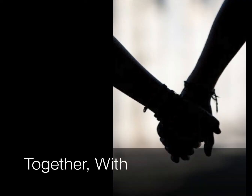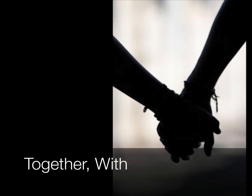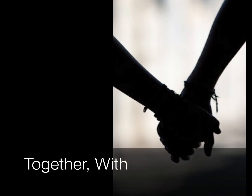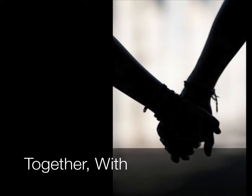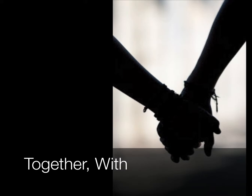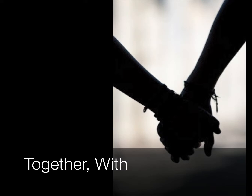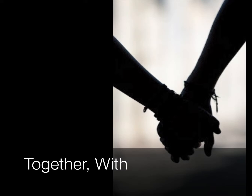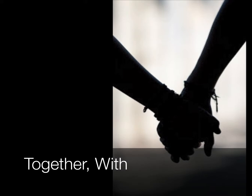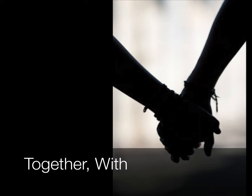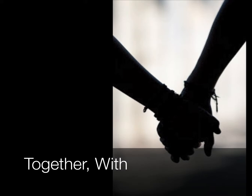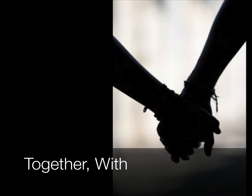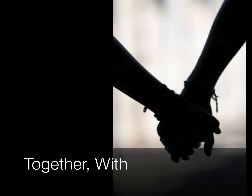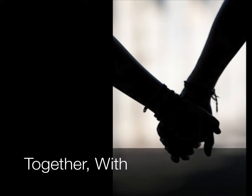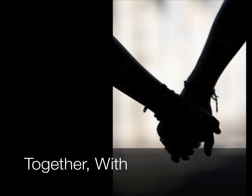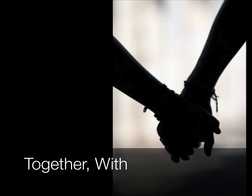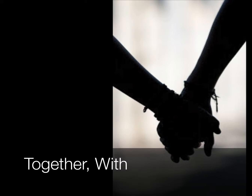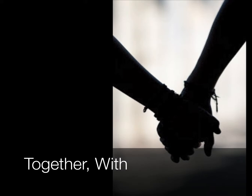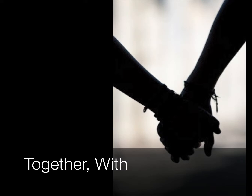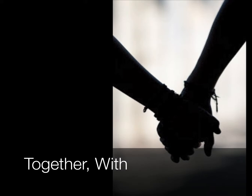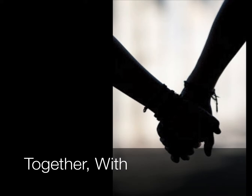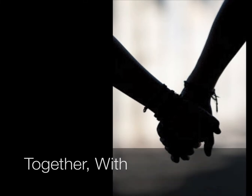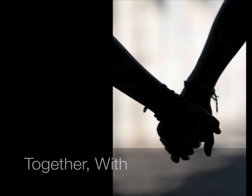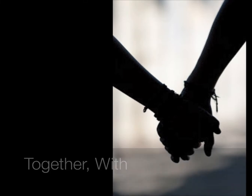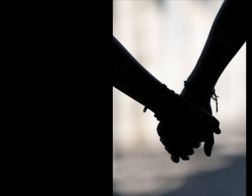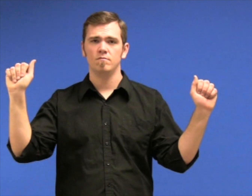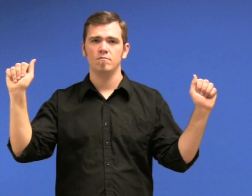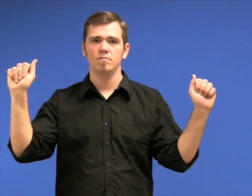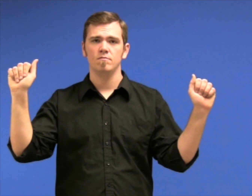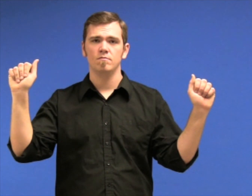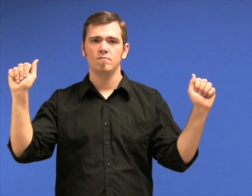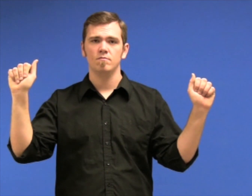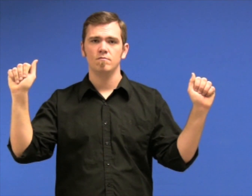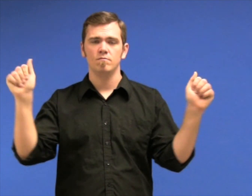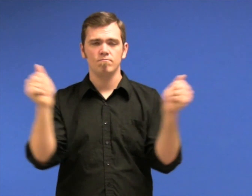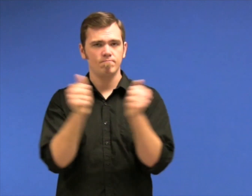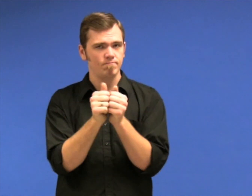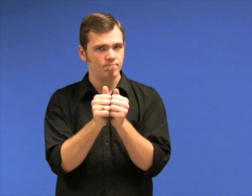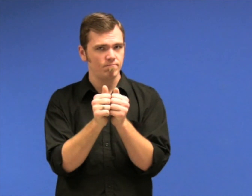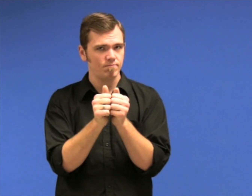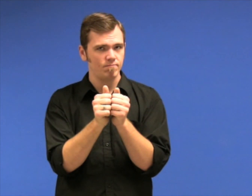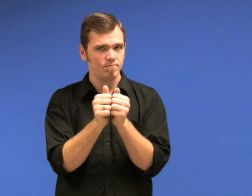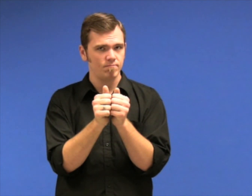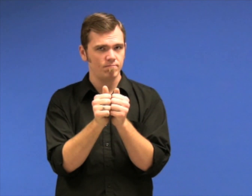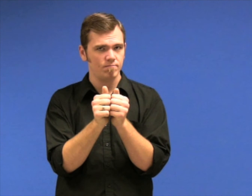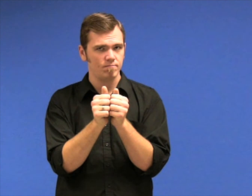right, the next sign is together or with, and it's together.